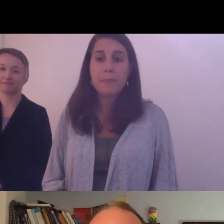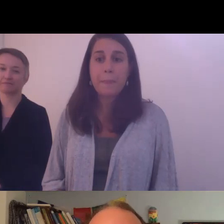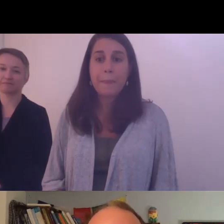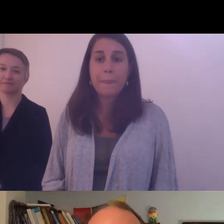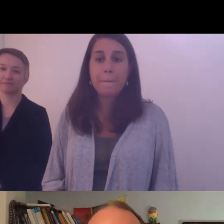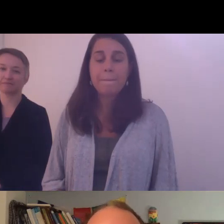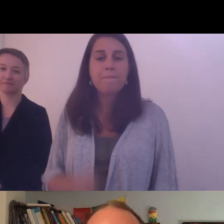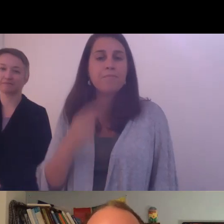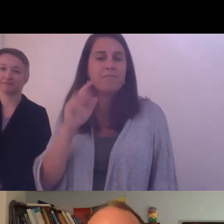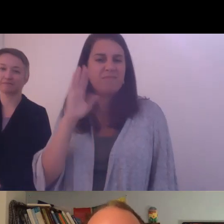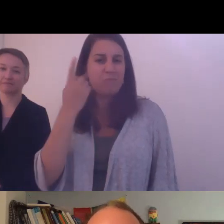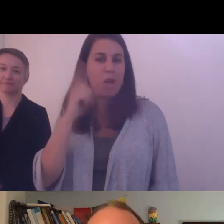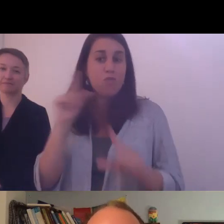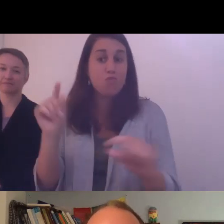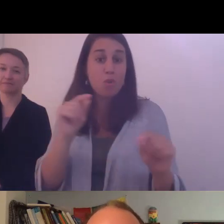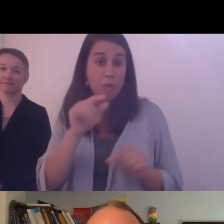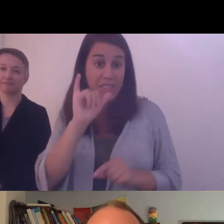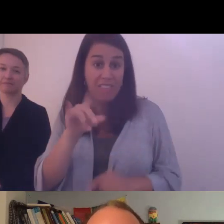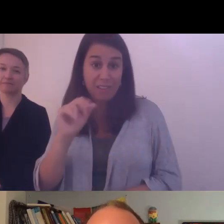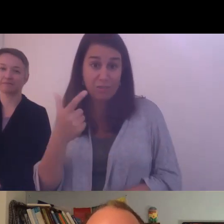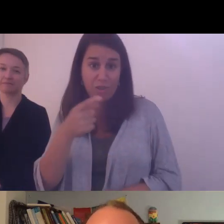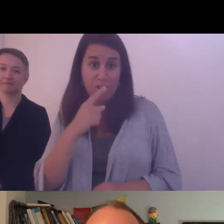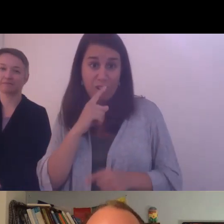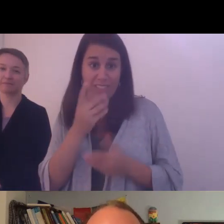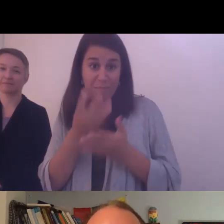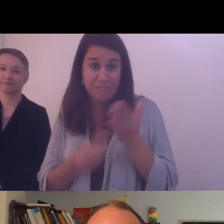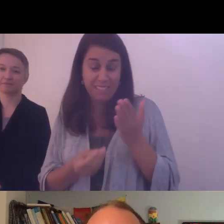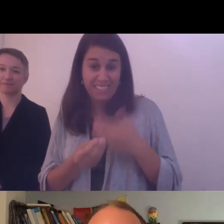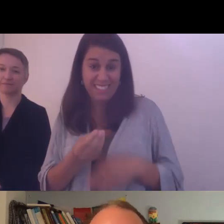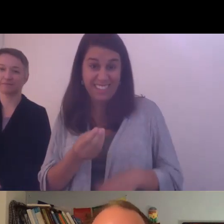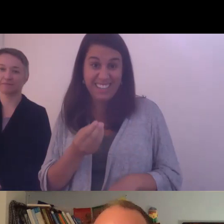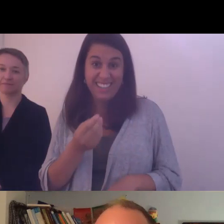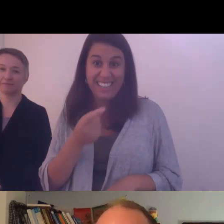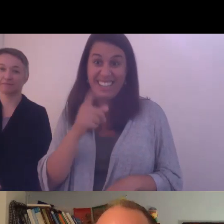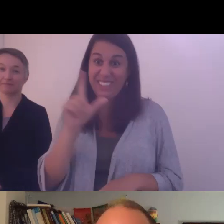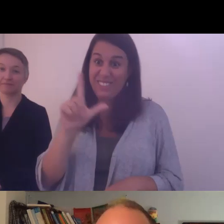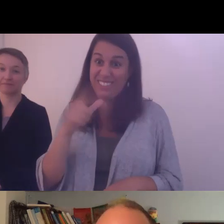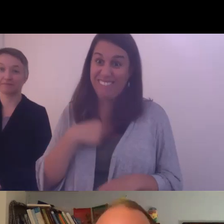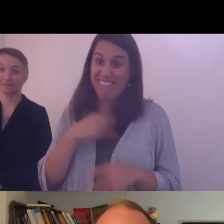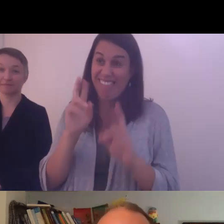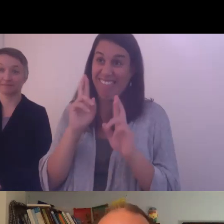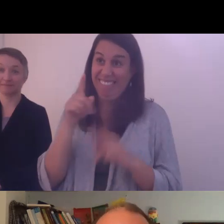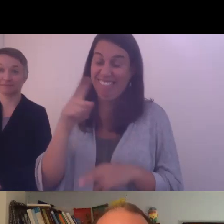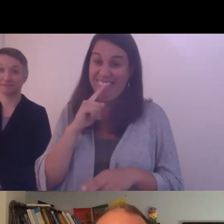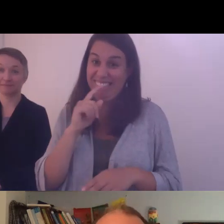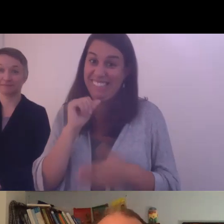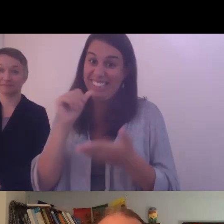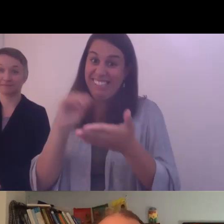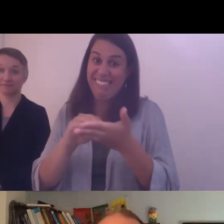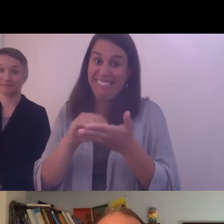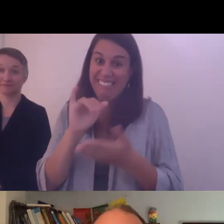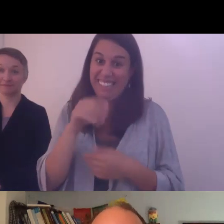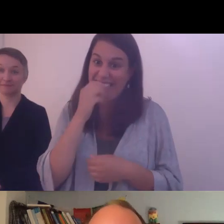We have a rumor that this dog is missing, so I hope, Lorne, you didn't stick that dog in your suitcase on the way back.